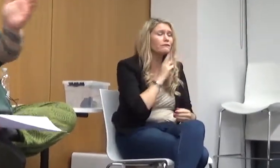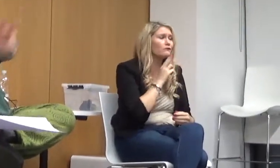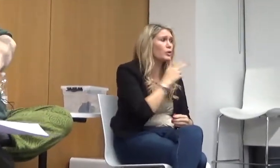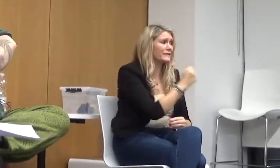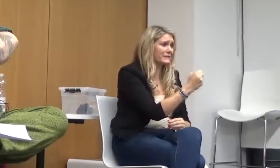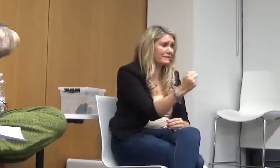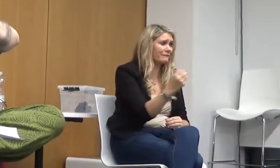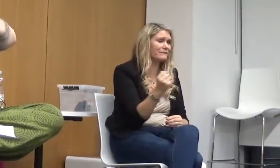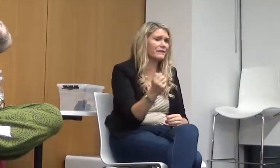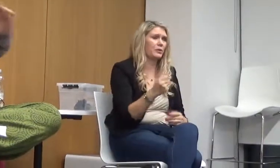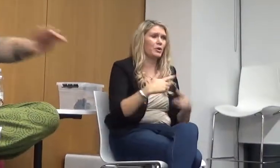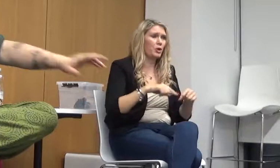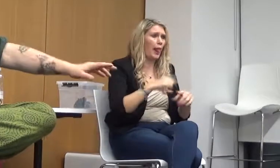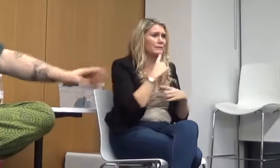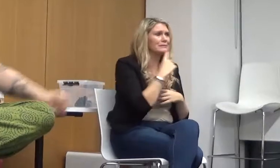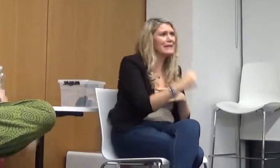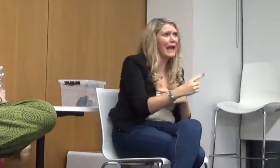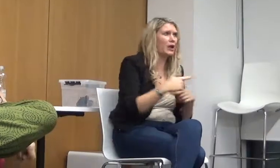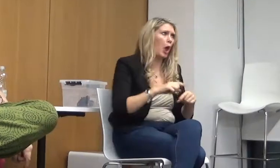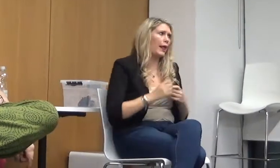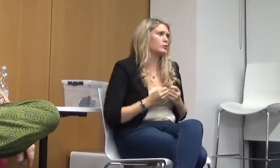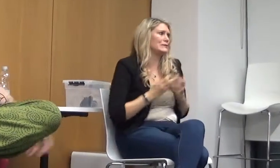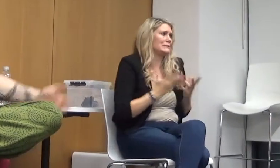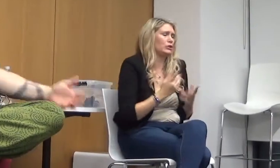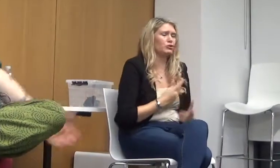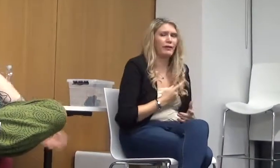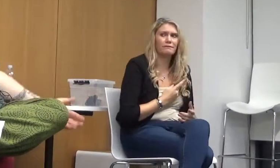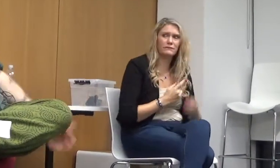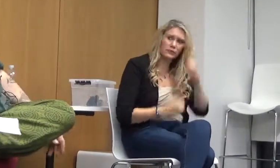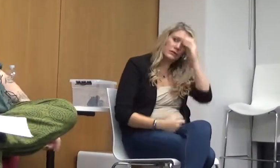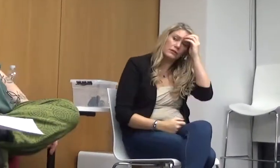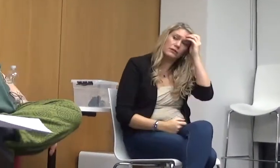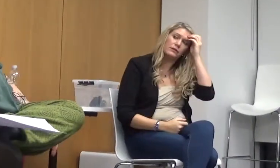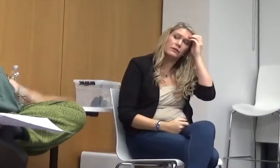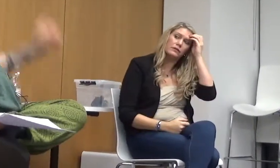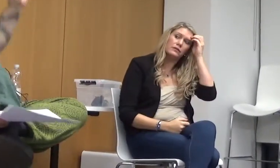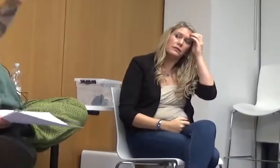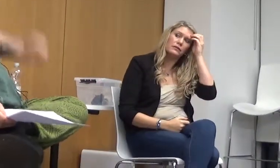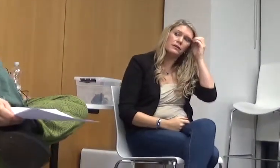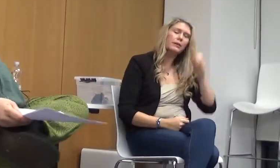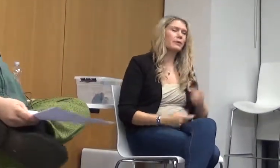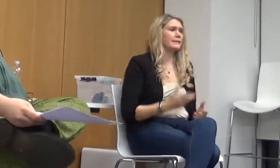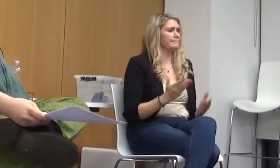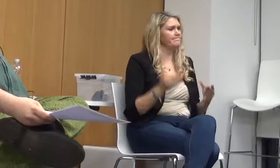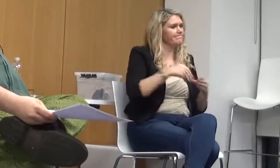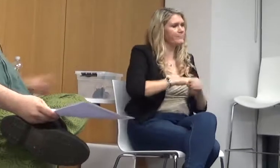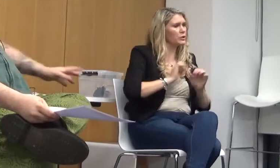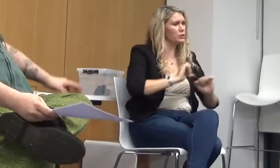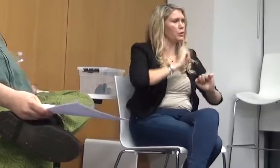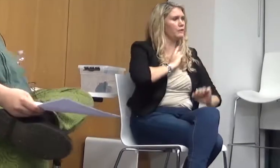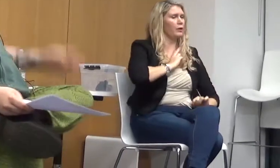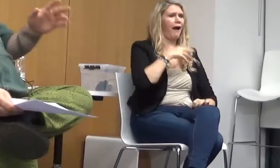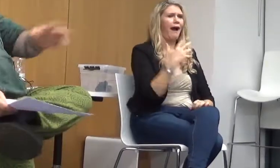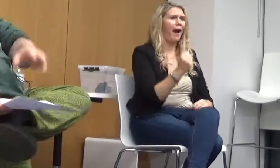we're not allowed to say this, we're not allowed to express yourself. And it's about adding your voice into the mix, saying, I've got a story, I've